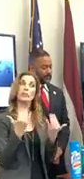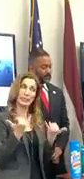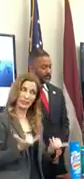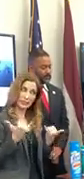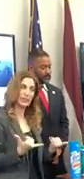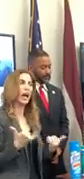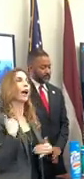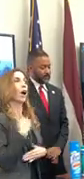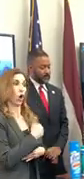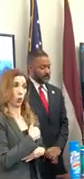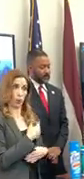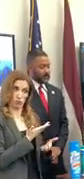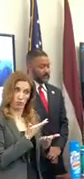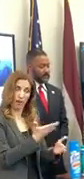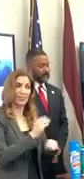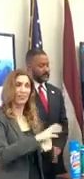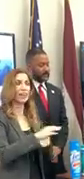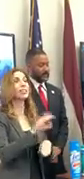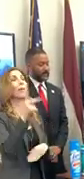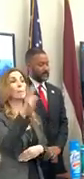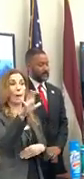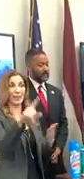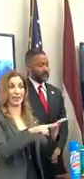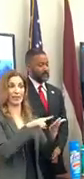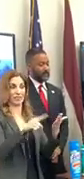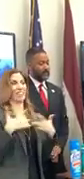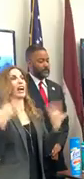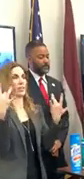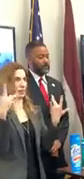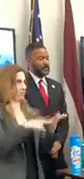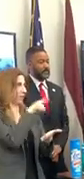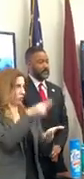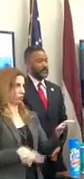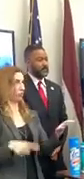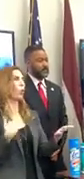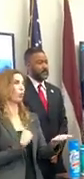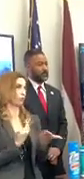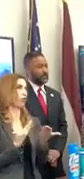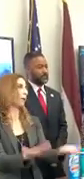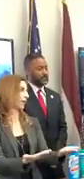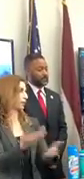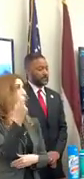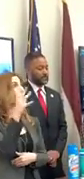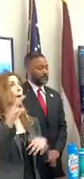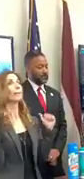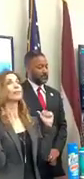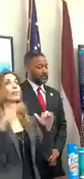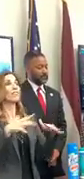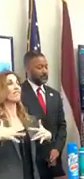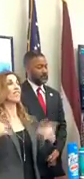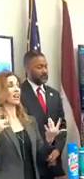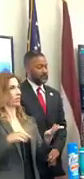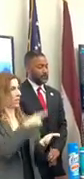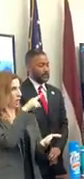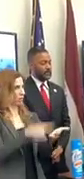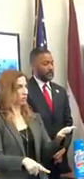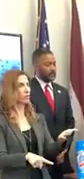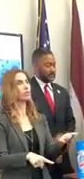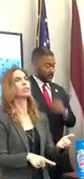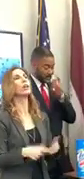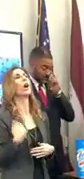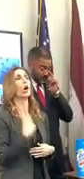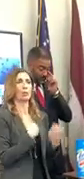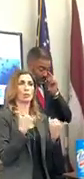we are advising that public events be canceled. We're recommending, I should say, that public events be canceled. And we remain in